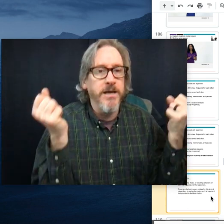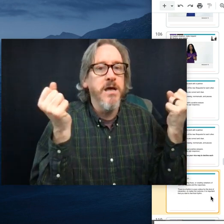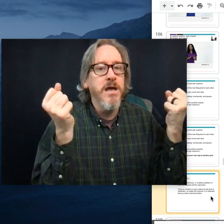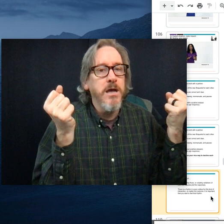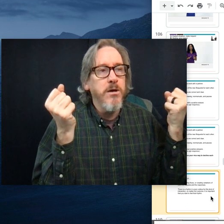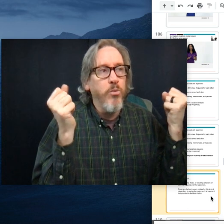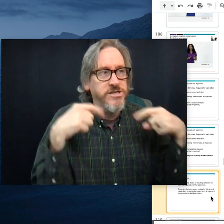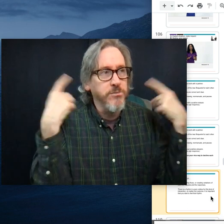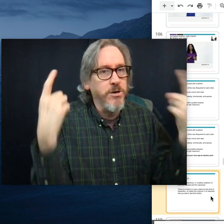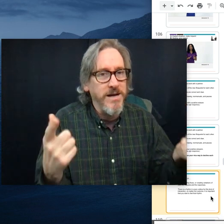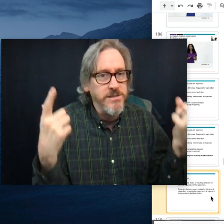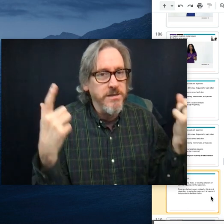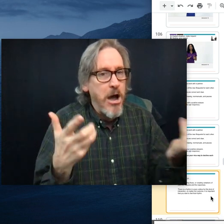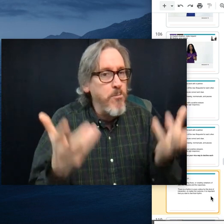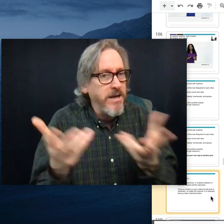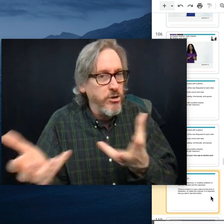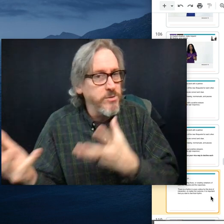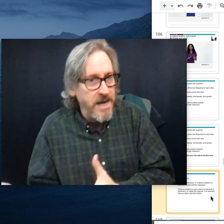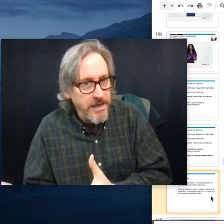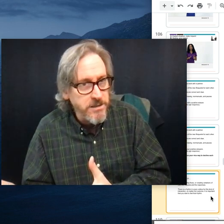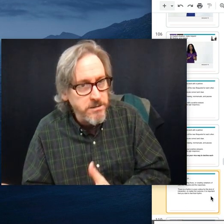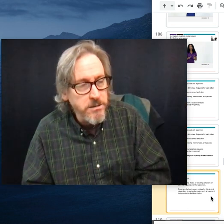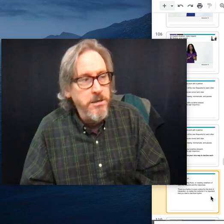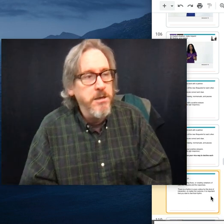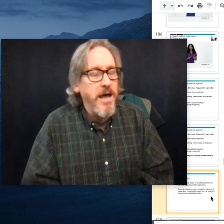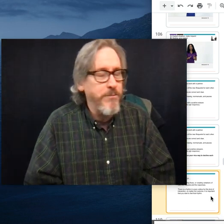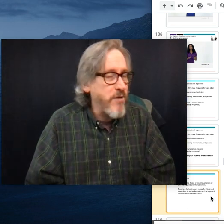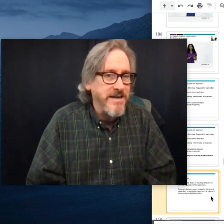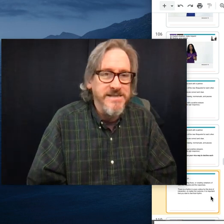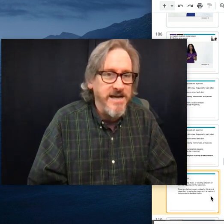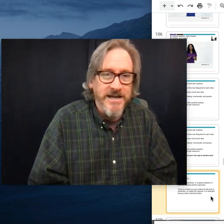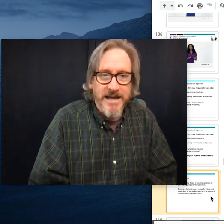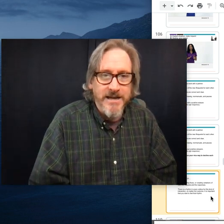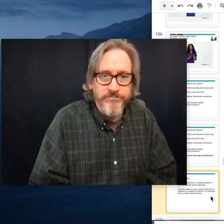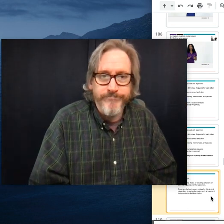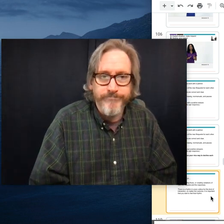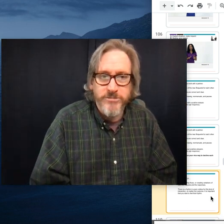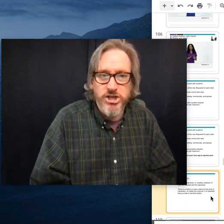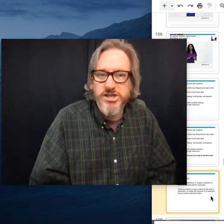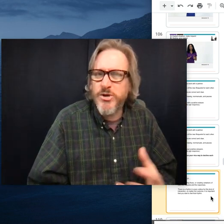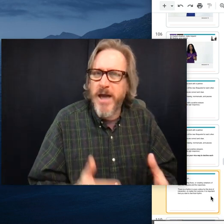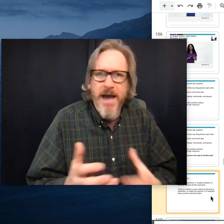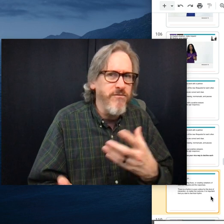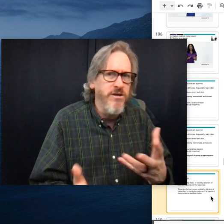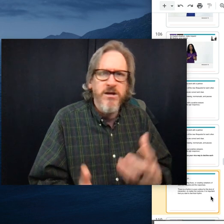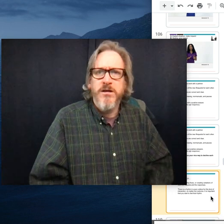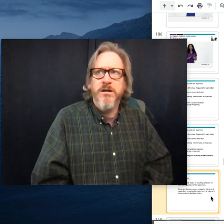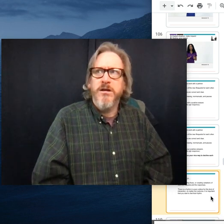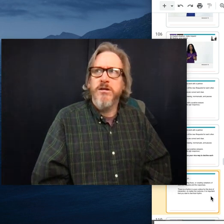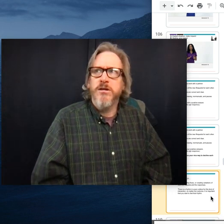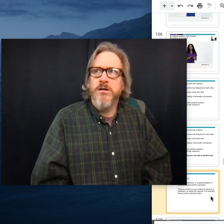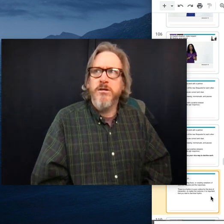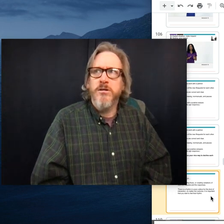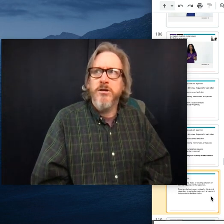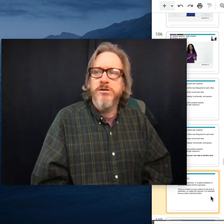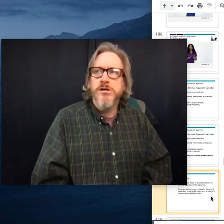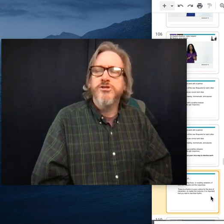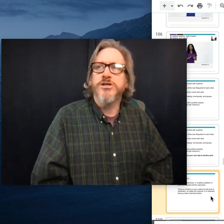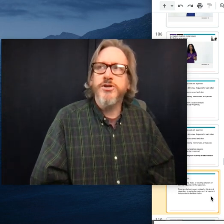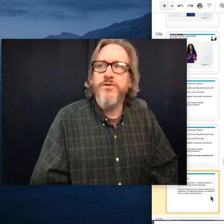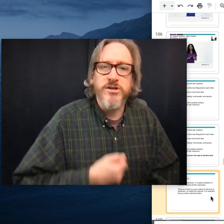had to miss class to go to a funeral, and now they're coming back and want help catching up. So miss.